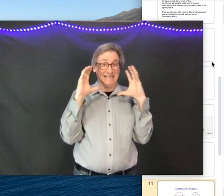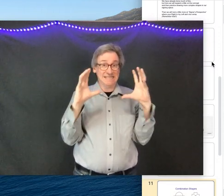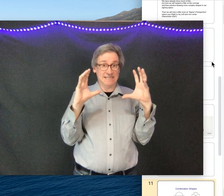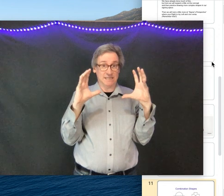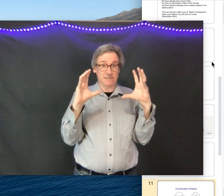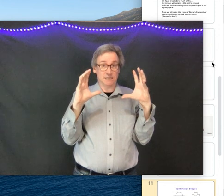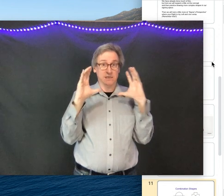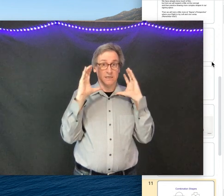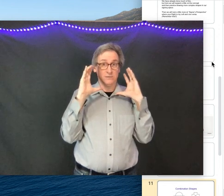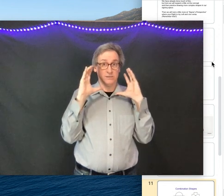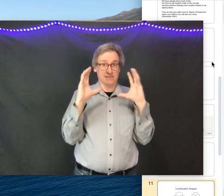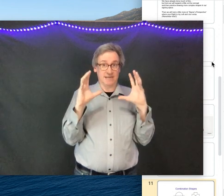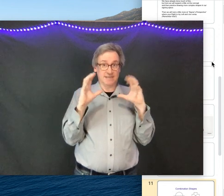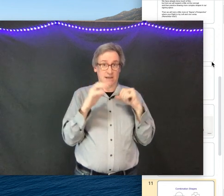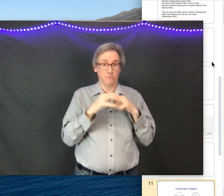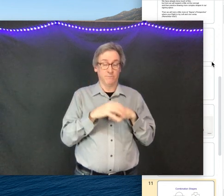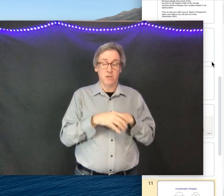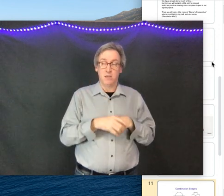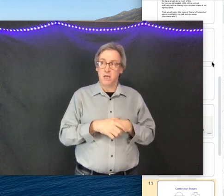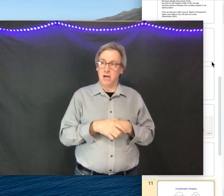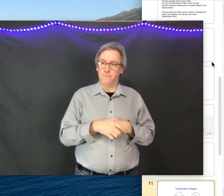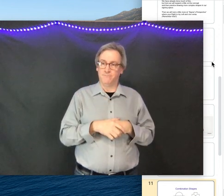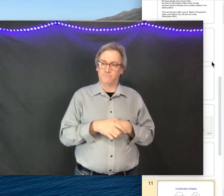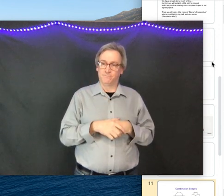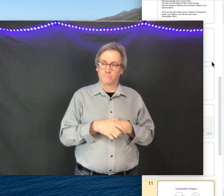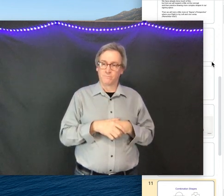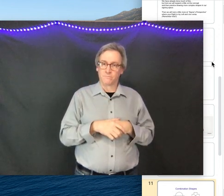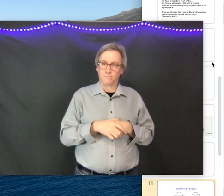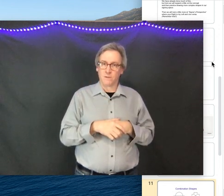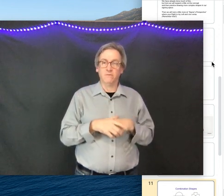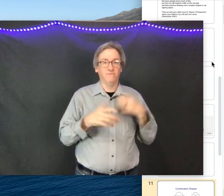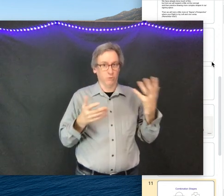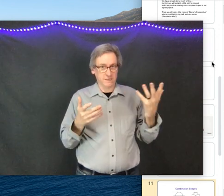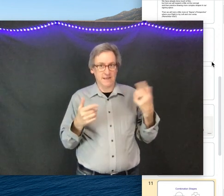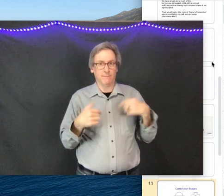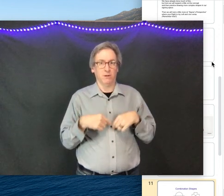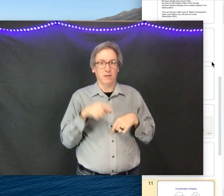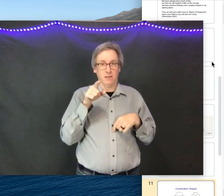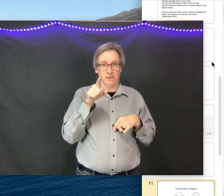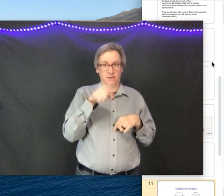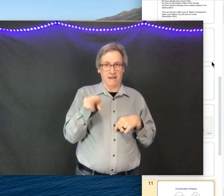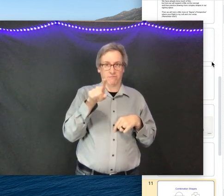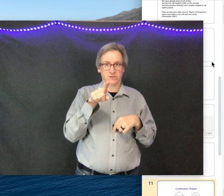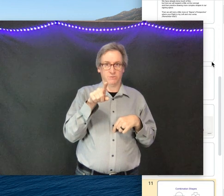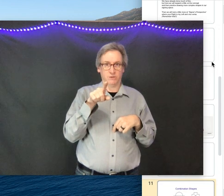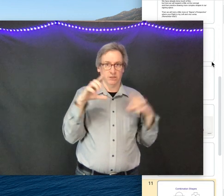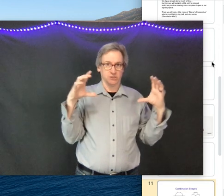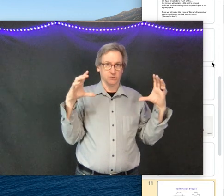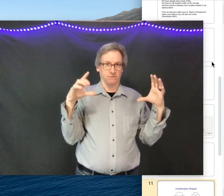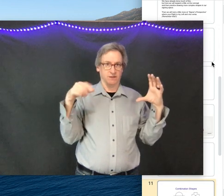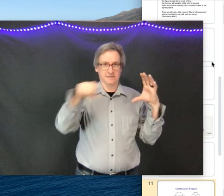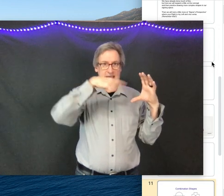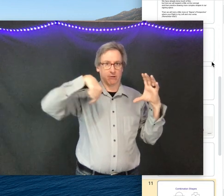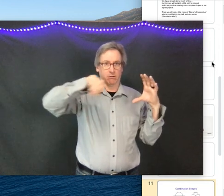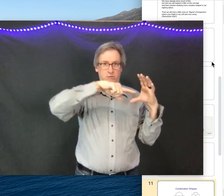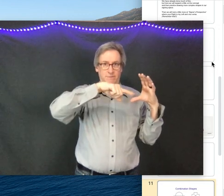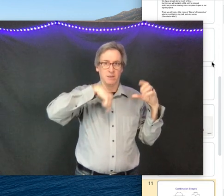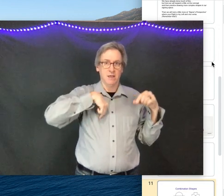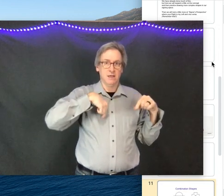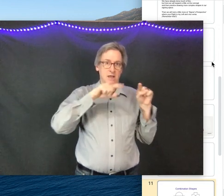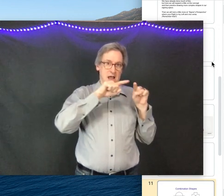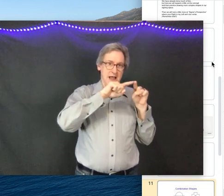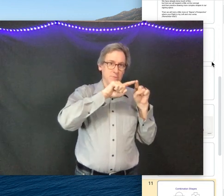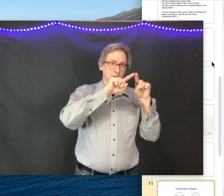the easiest to set down. For example, in that first one that looks sort of like Saturn,